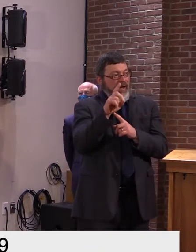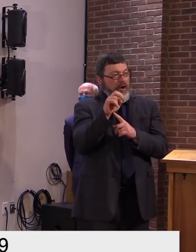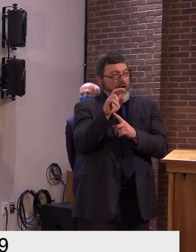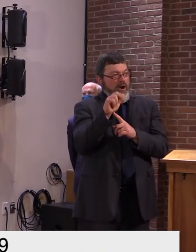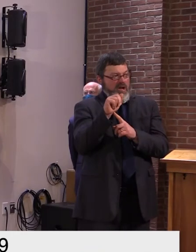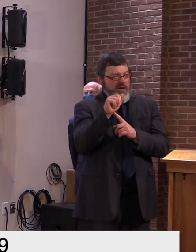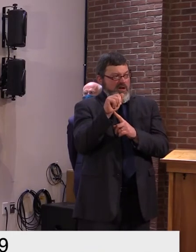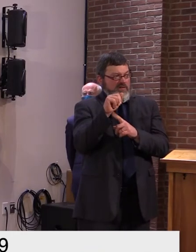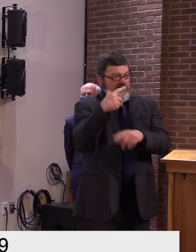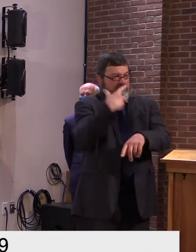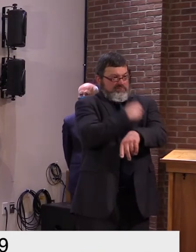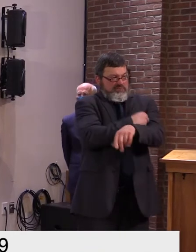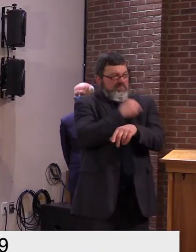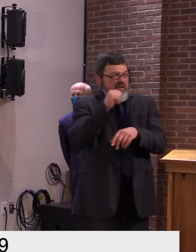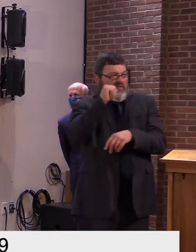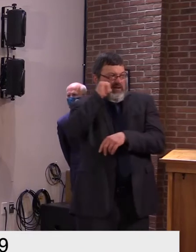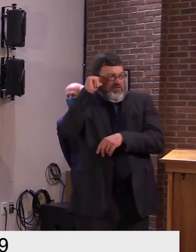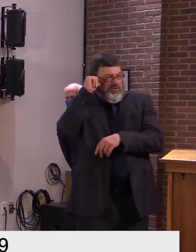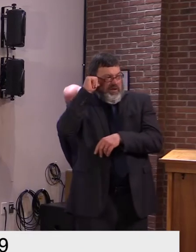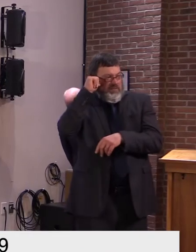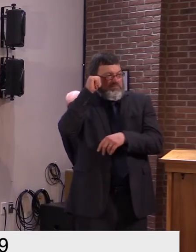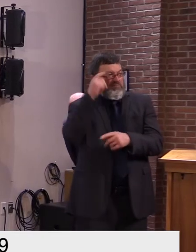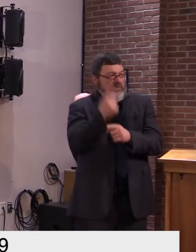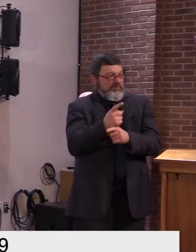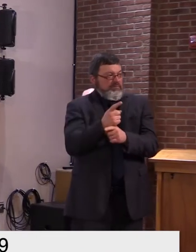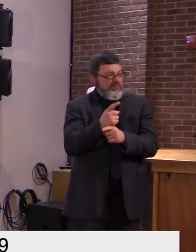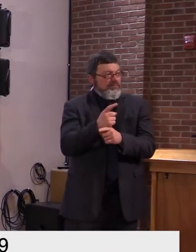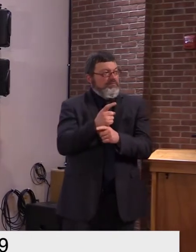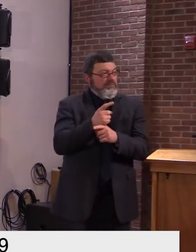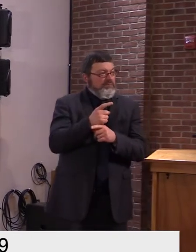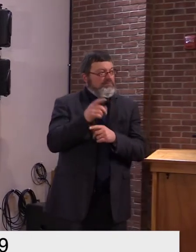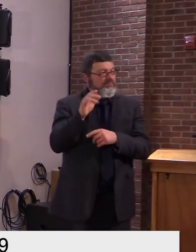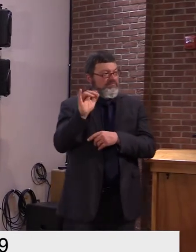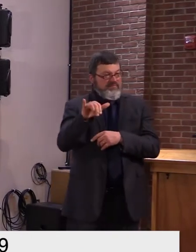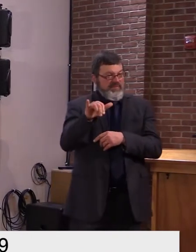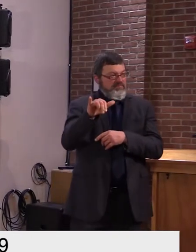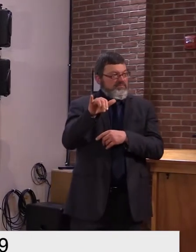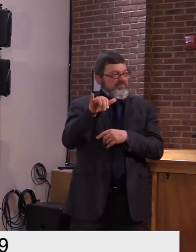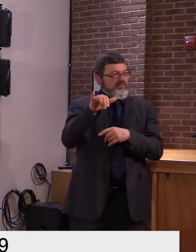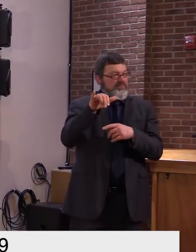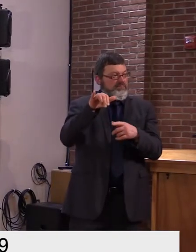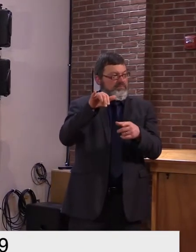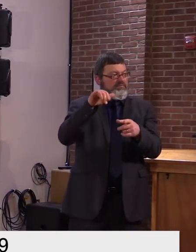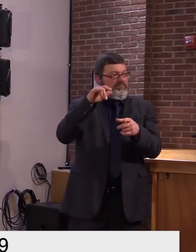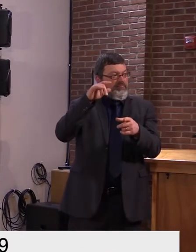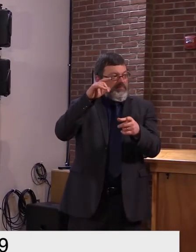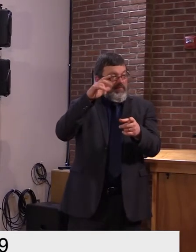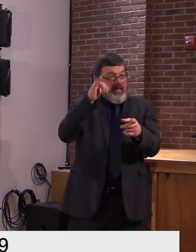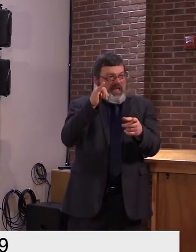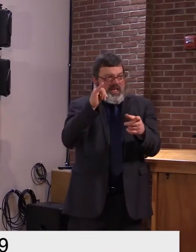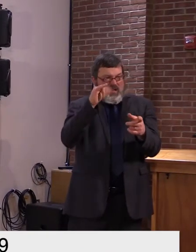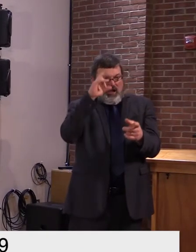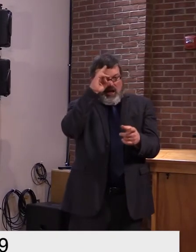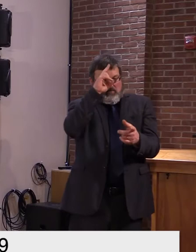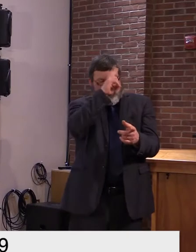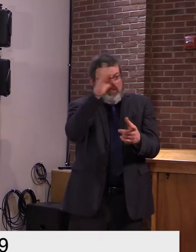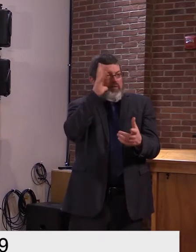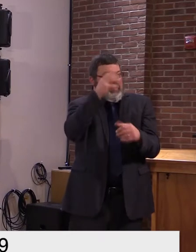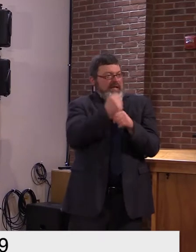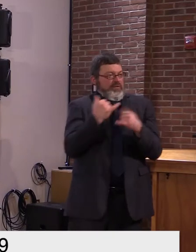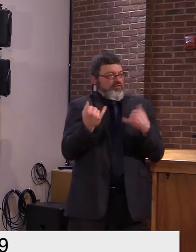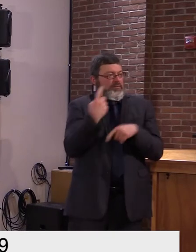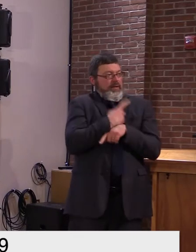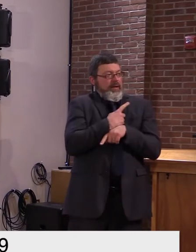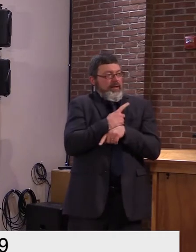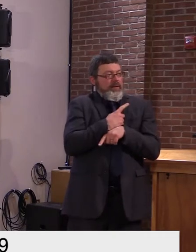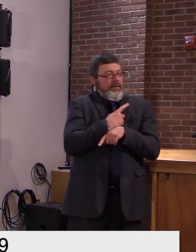So, and the rest of the hospitals will get some, I think, some today. So not everyone received them yesterday. And there